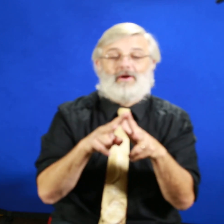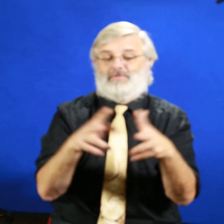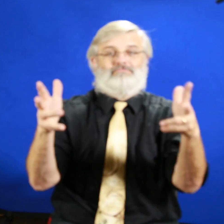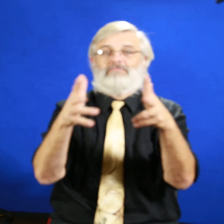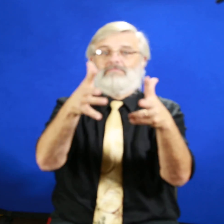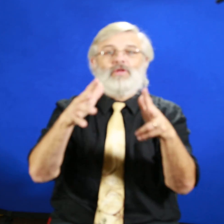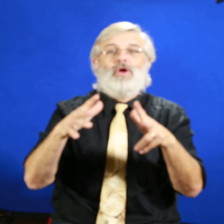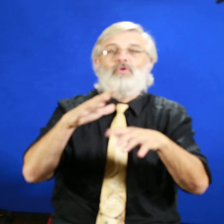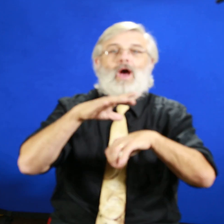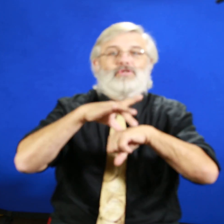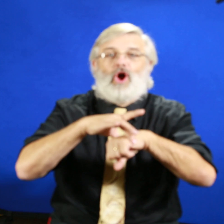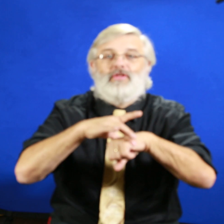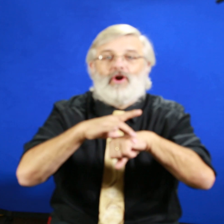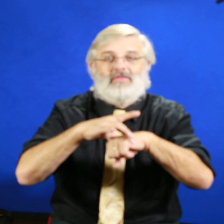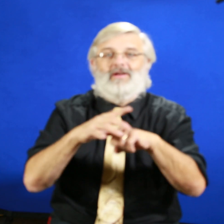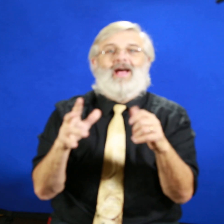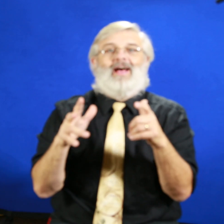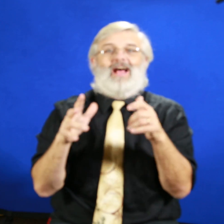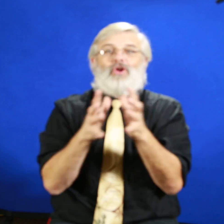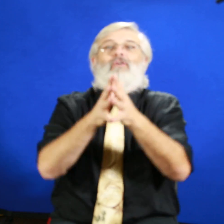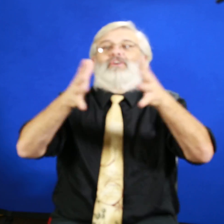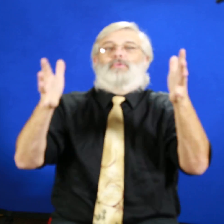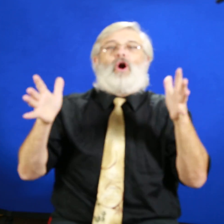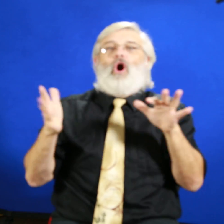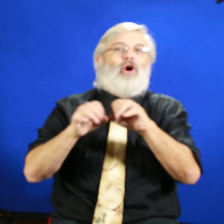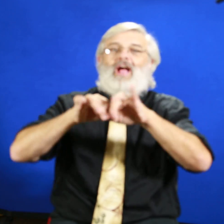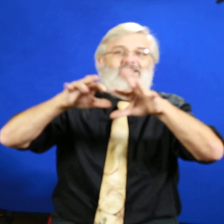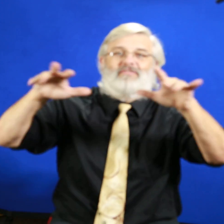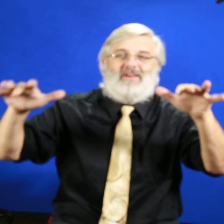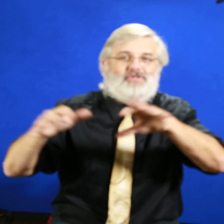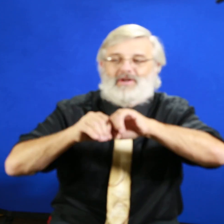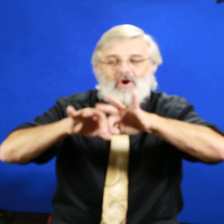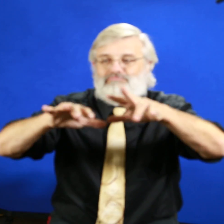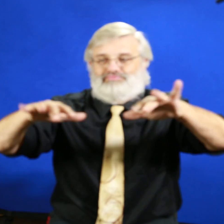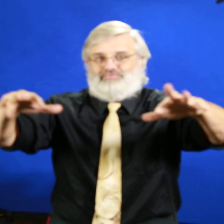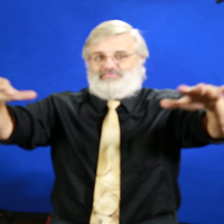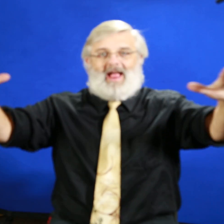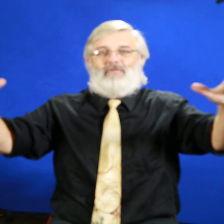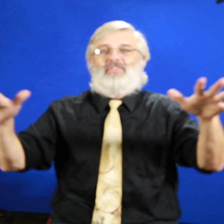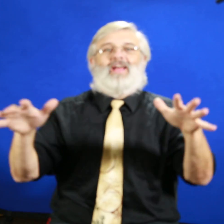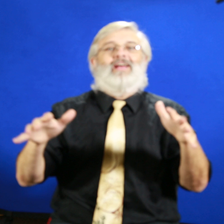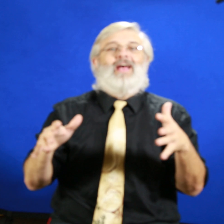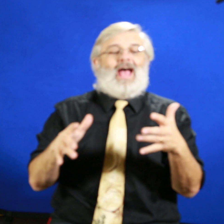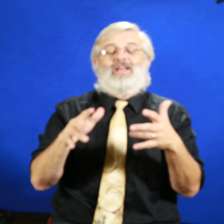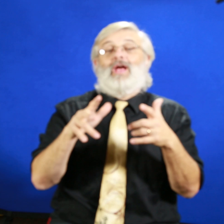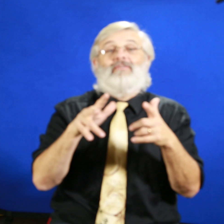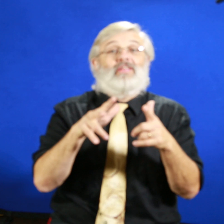waters, you have the waters on the earth, and that's all filled with all kinds of fish and everything. And you have the